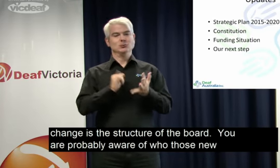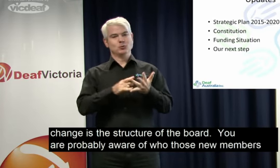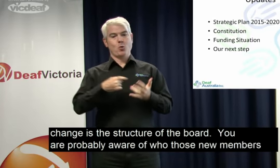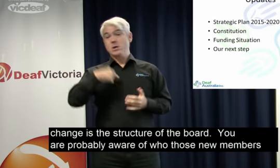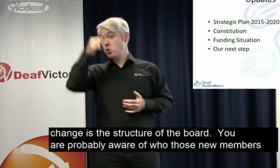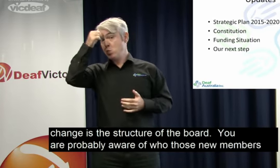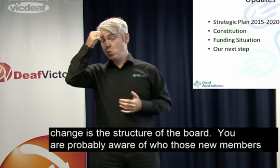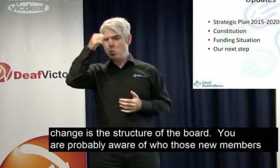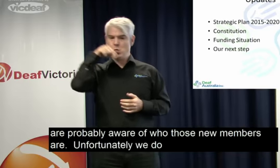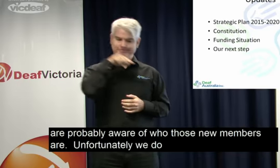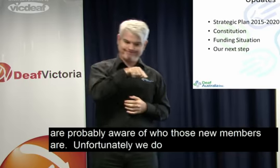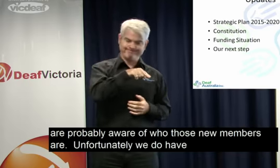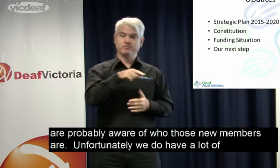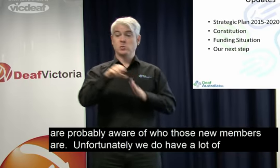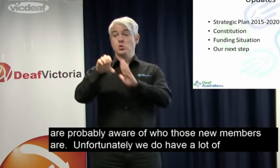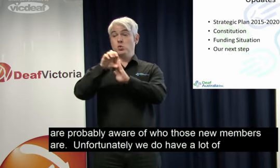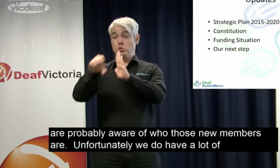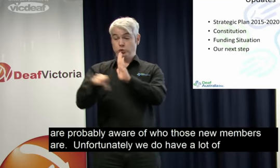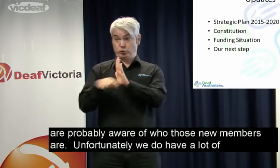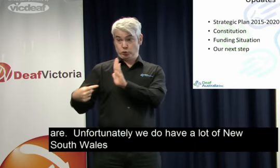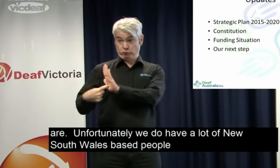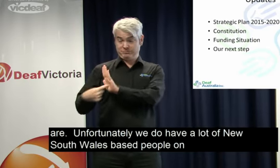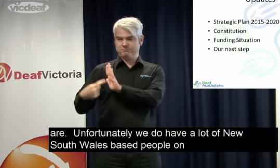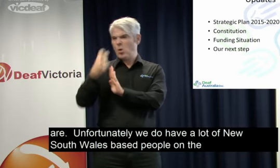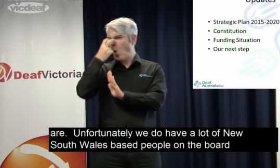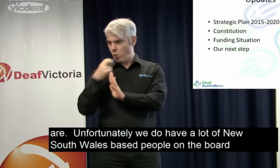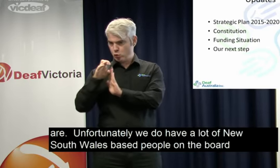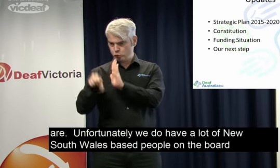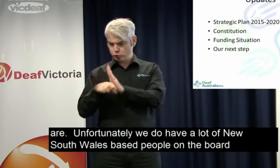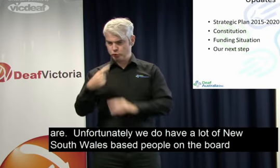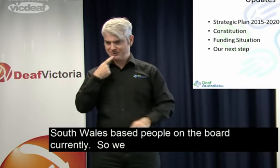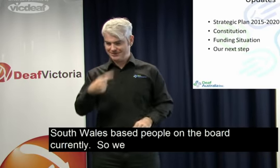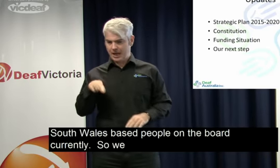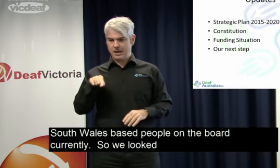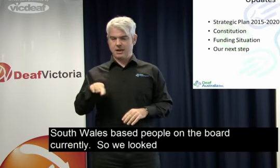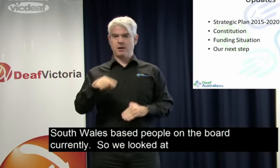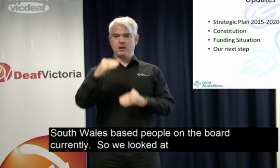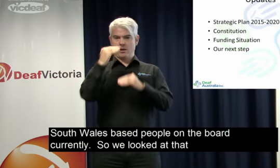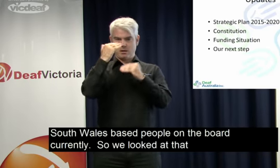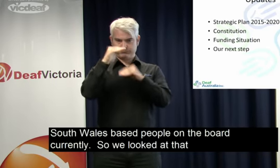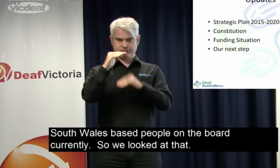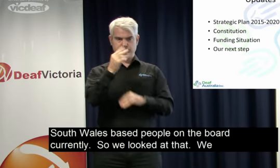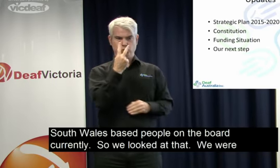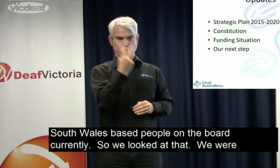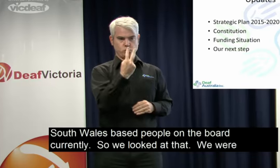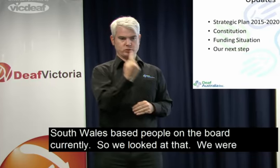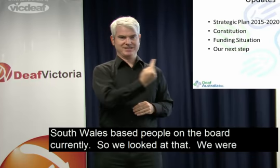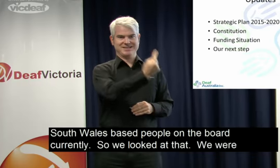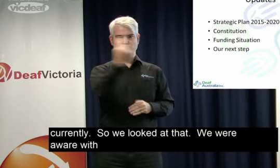on the board currently. So we looked at that and we're aware with the Constitution that previously